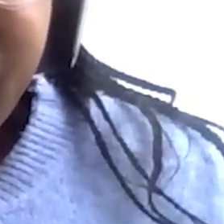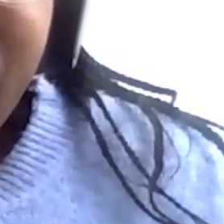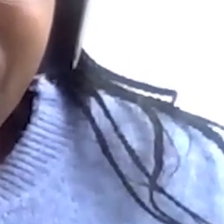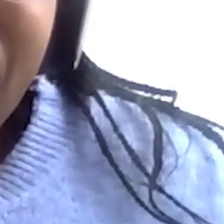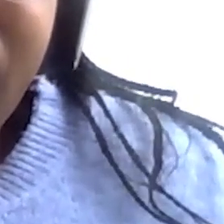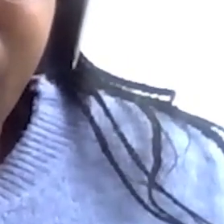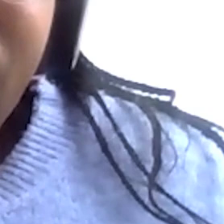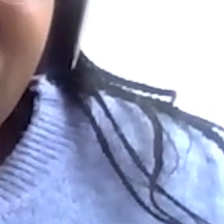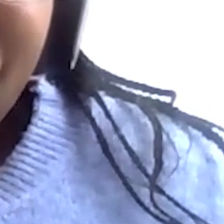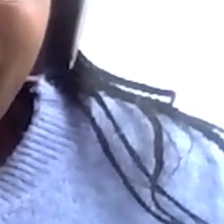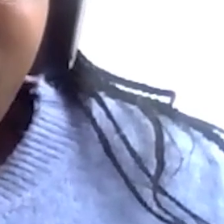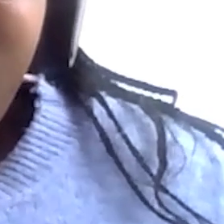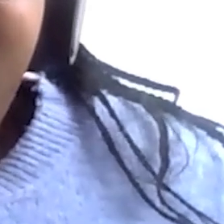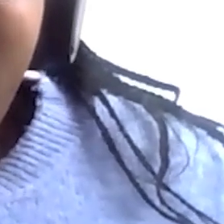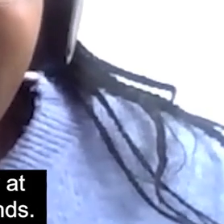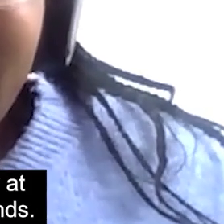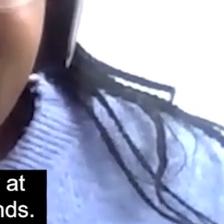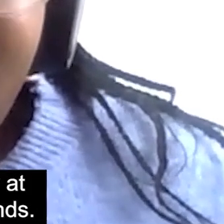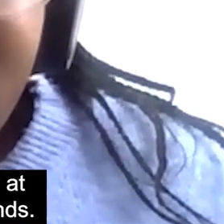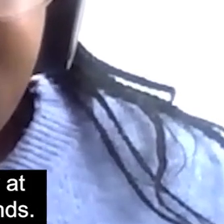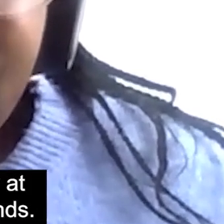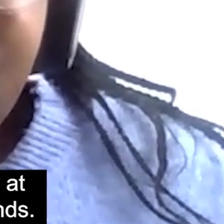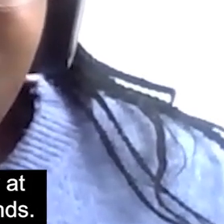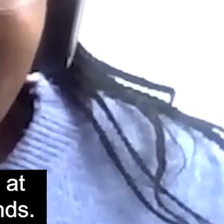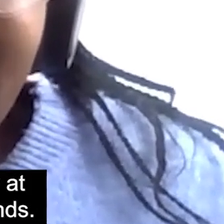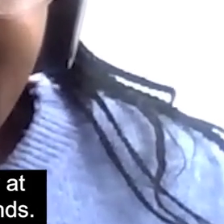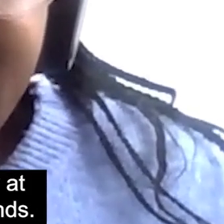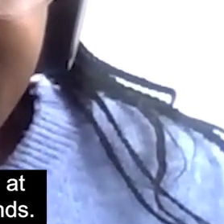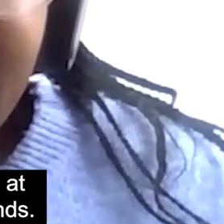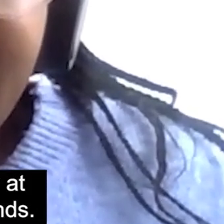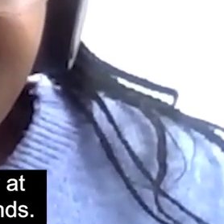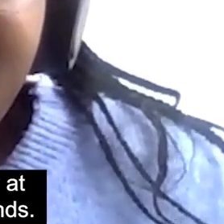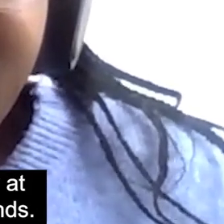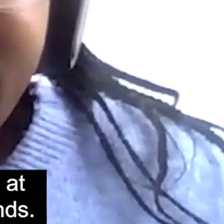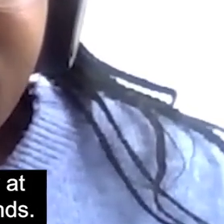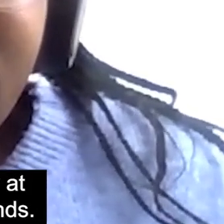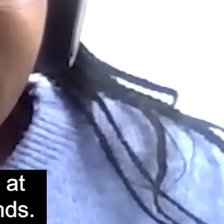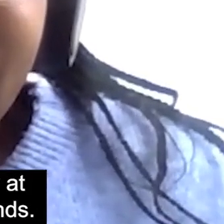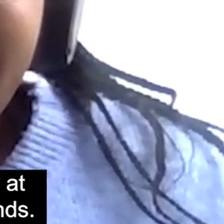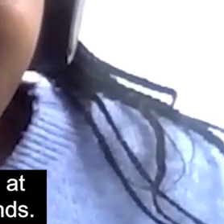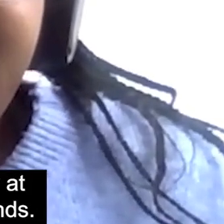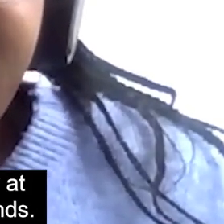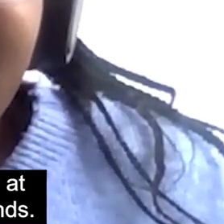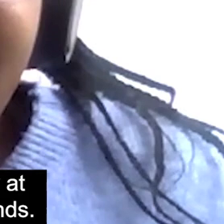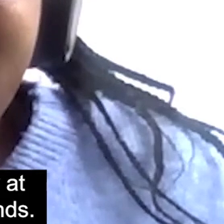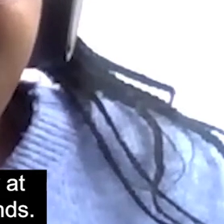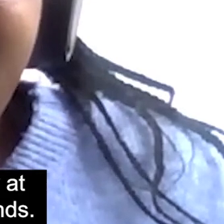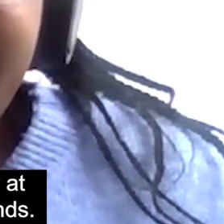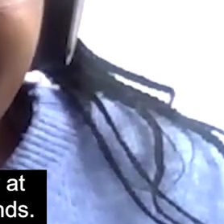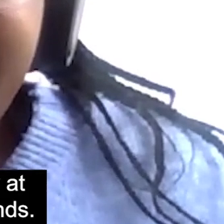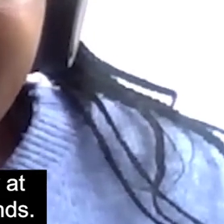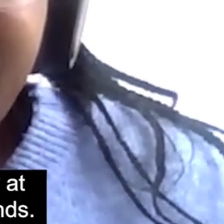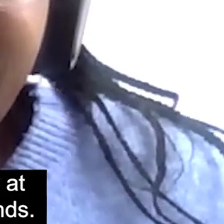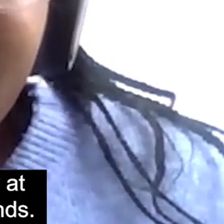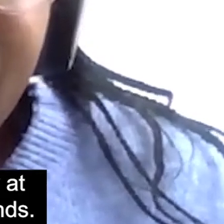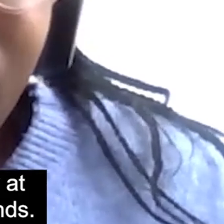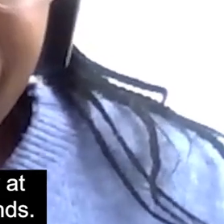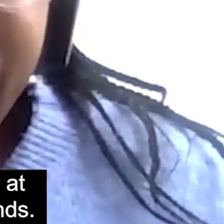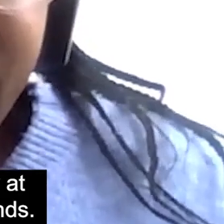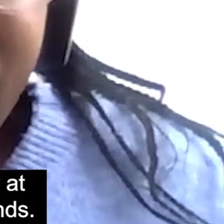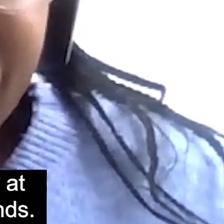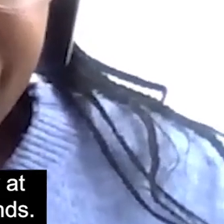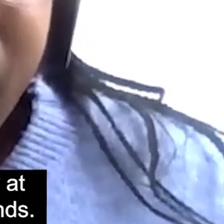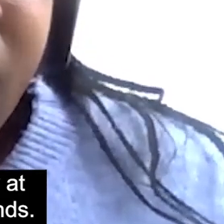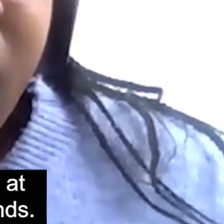just like everyone else. I always wanted to do well academically at school and have a tight-knit group